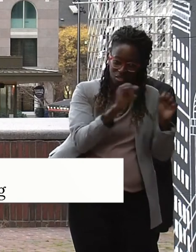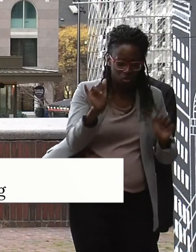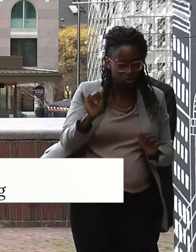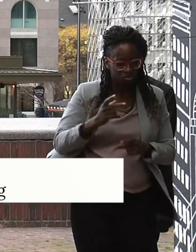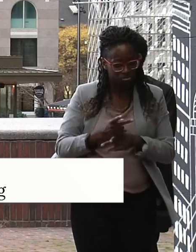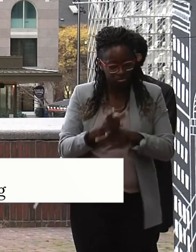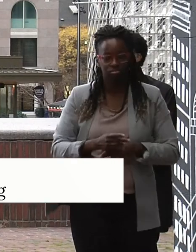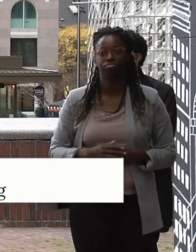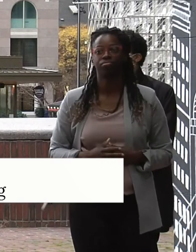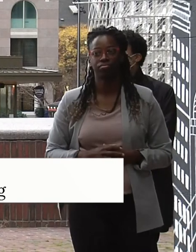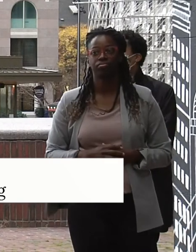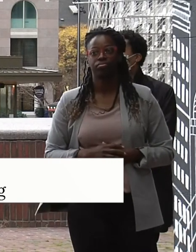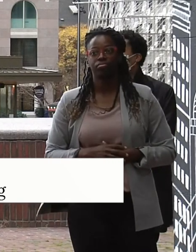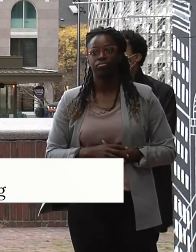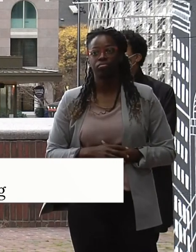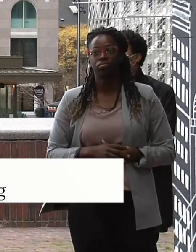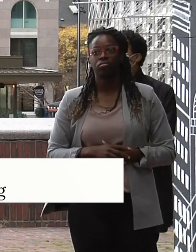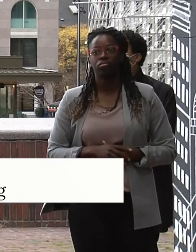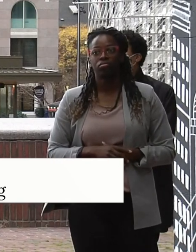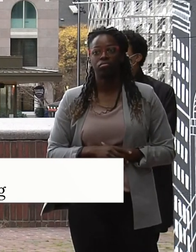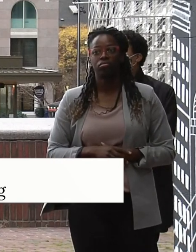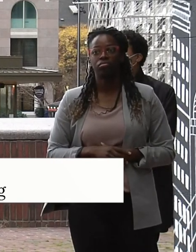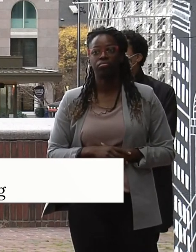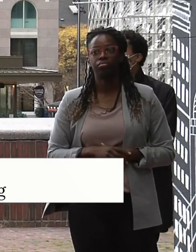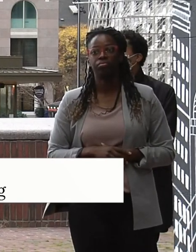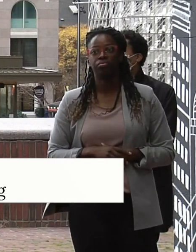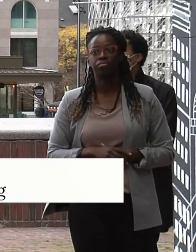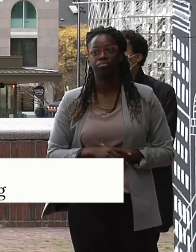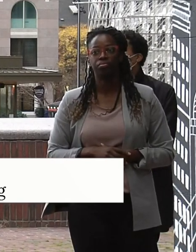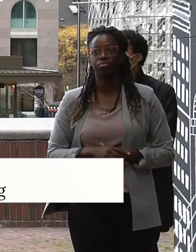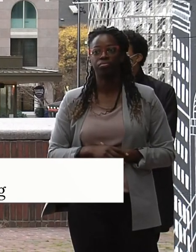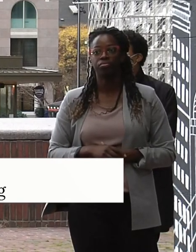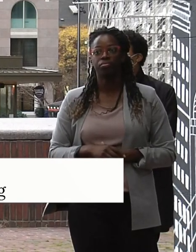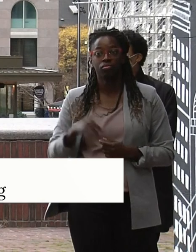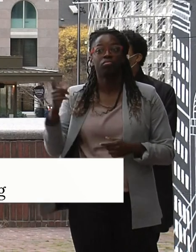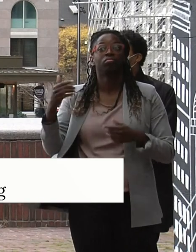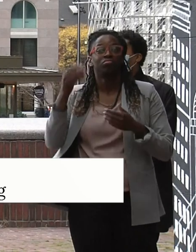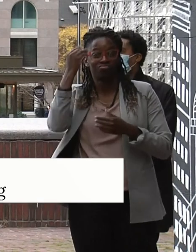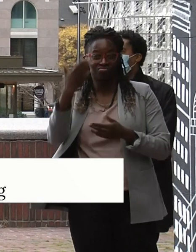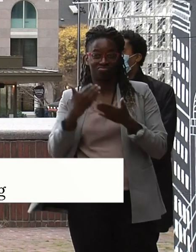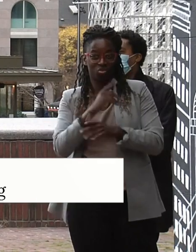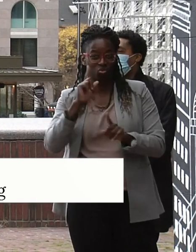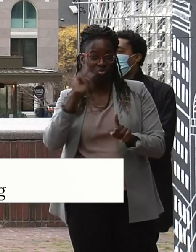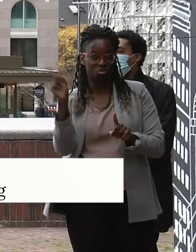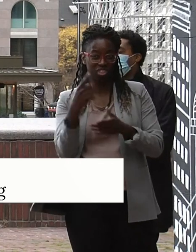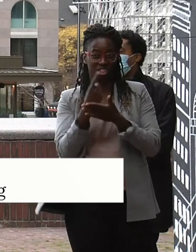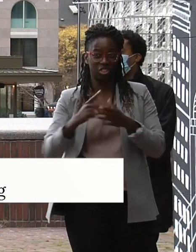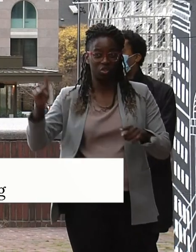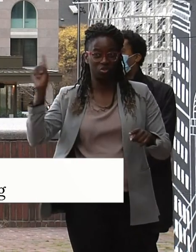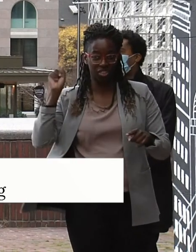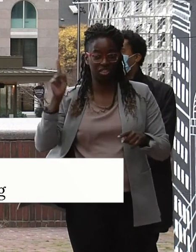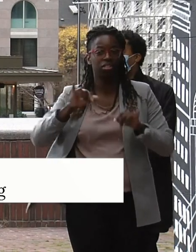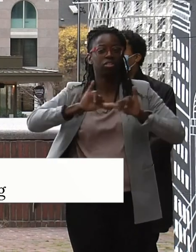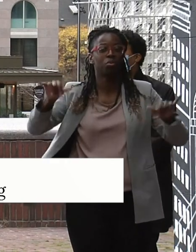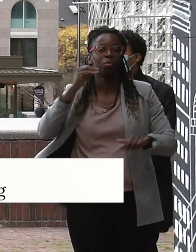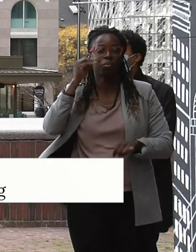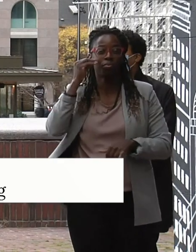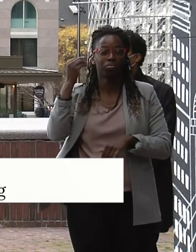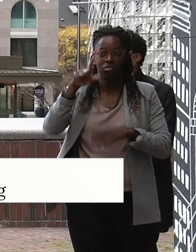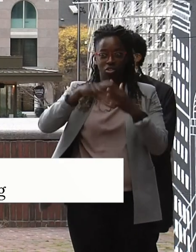The new state advisory went into place. We're asking people to stay home between 10 p.m. and 5 a.m. unless you have to go to work or run